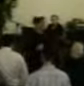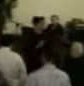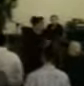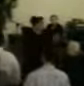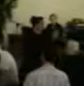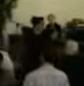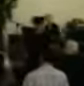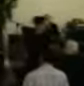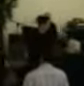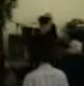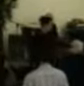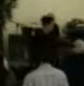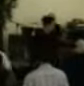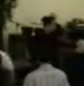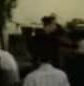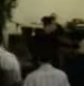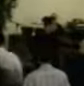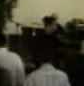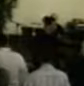Jesus!